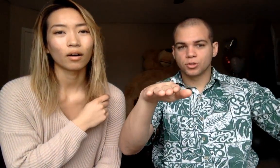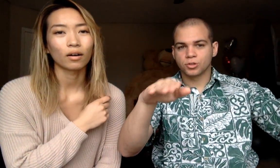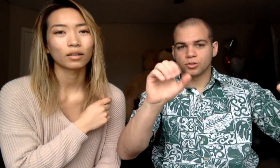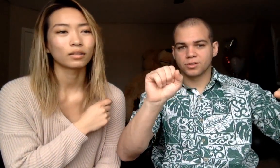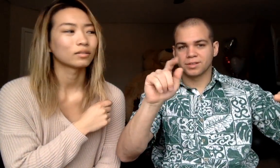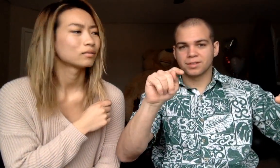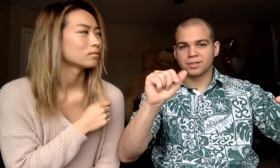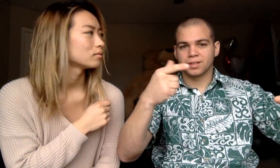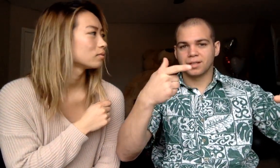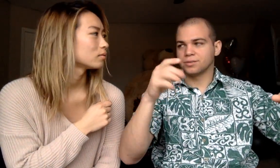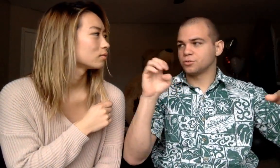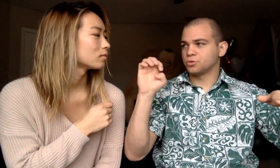on